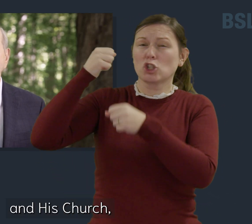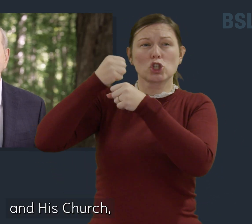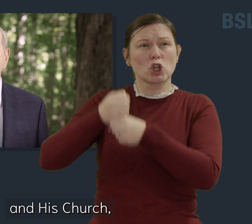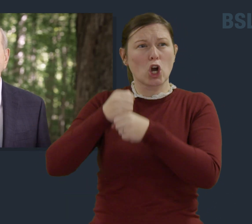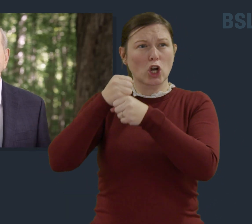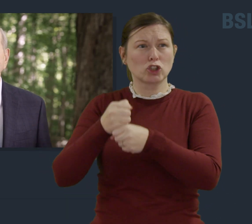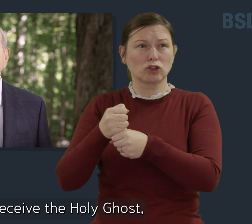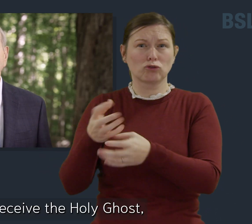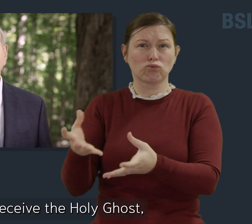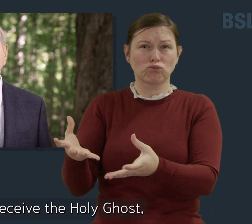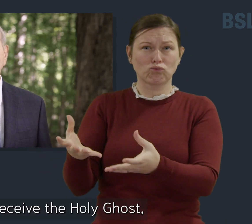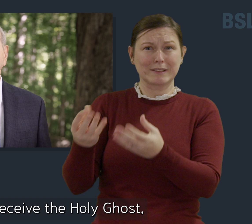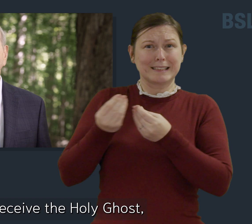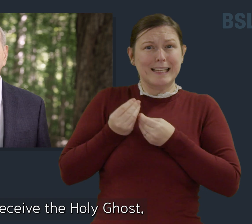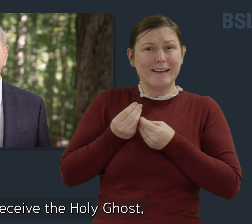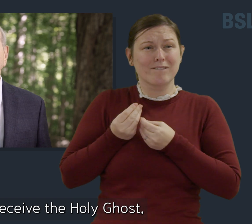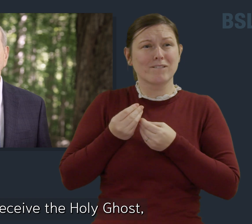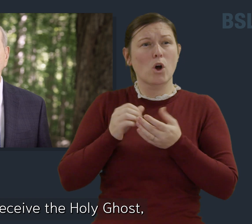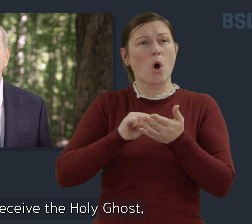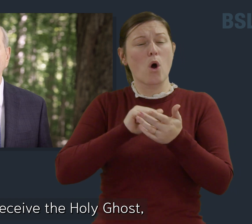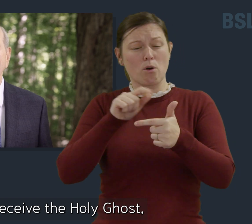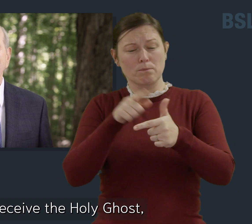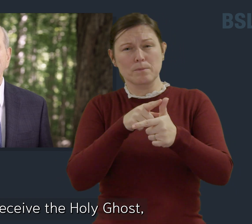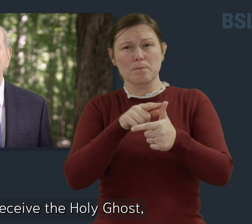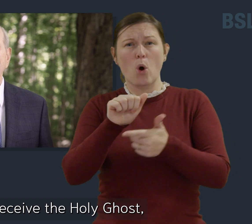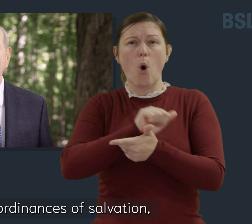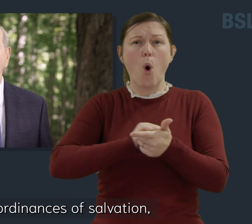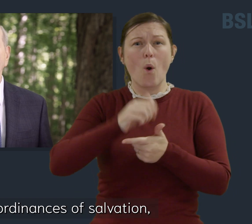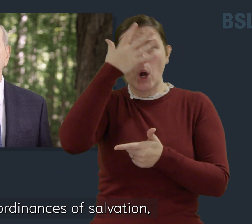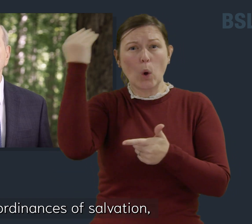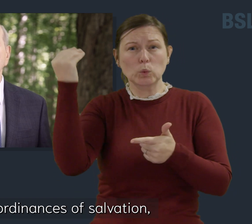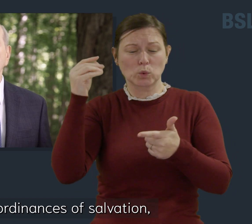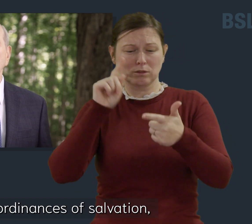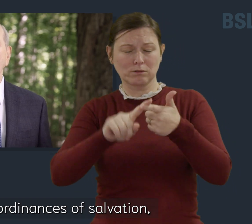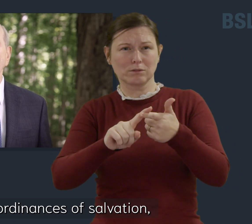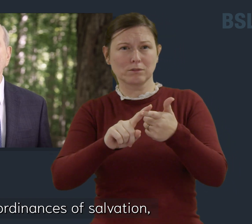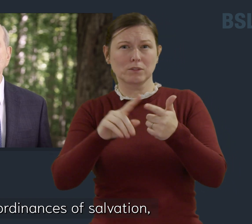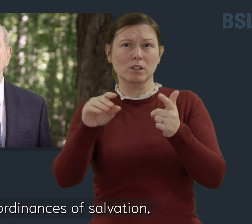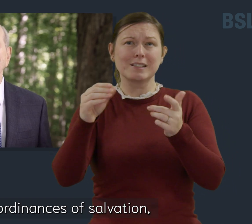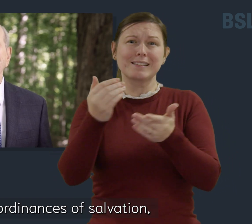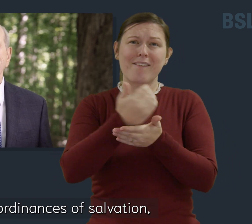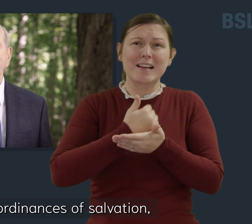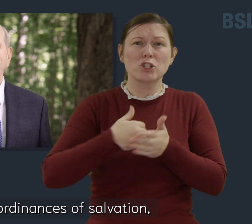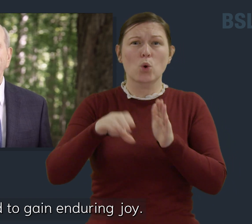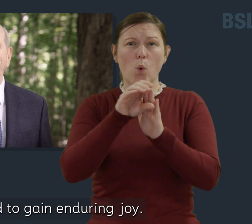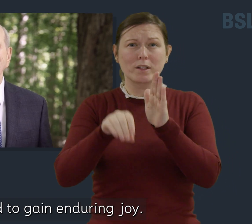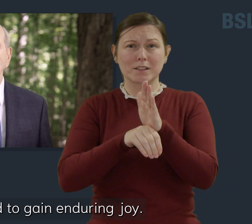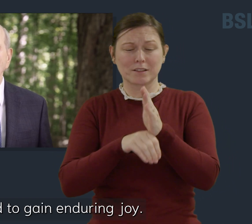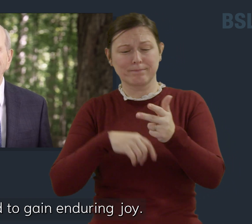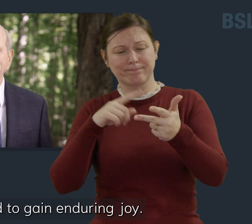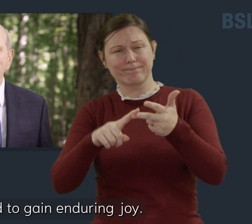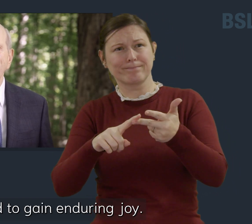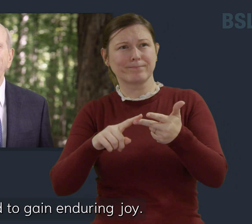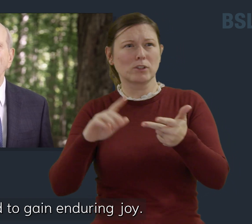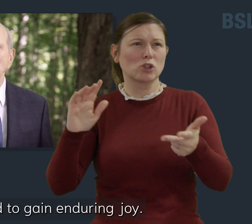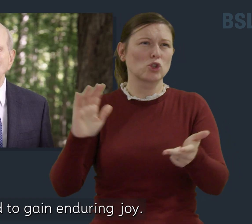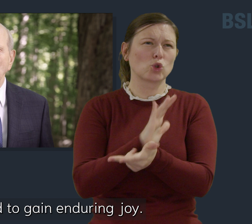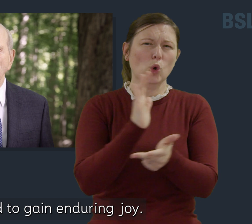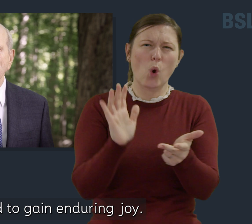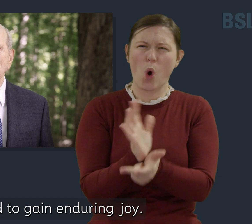church to receive the Holy Ghost, the ordinances of salvation, and to